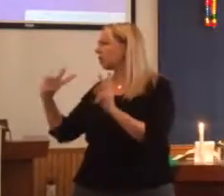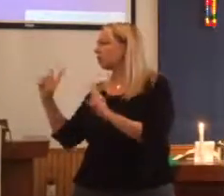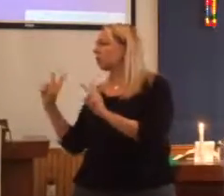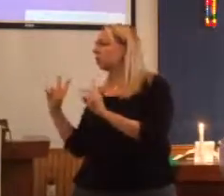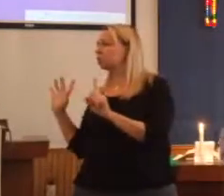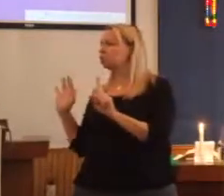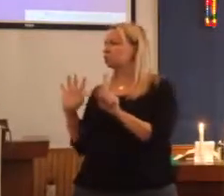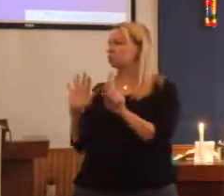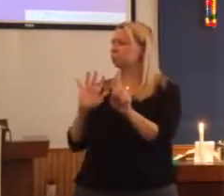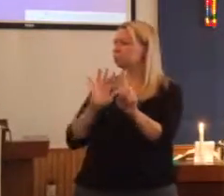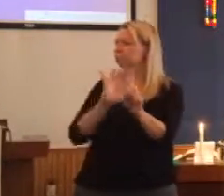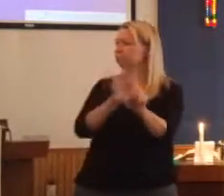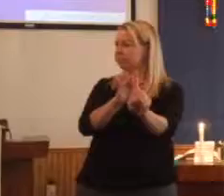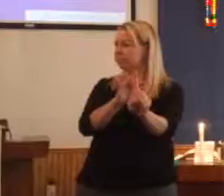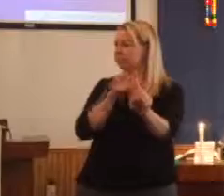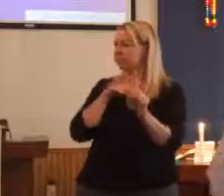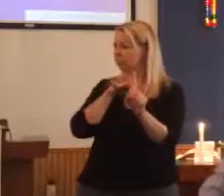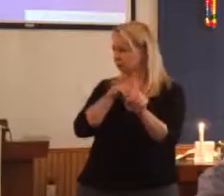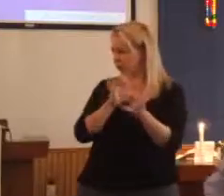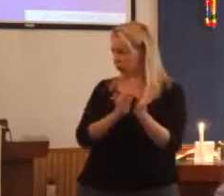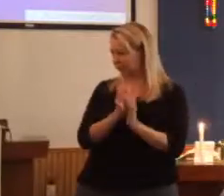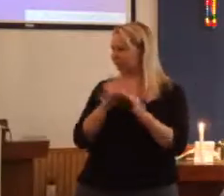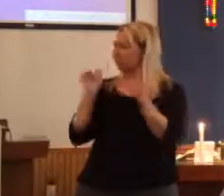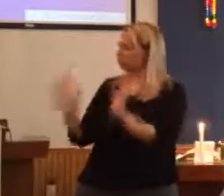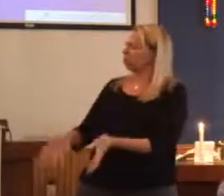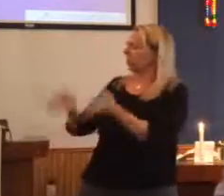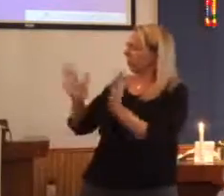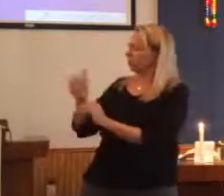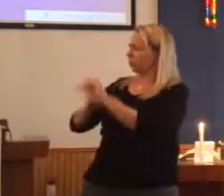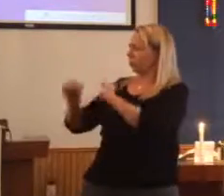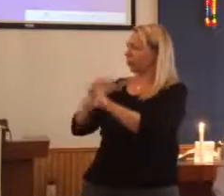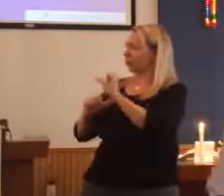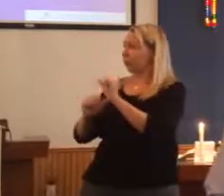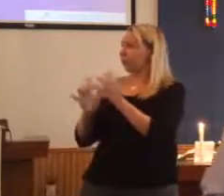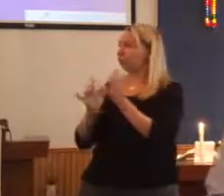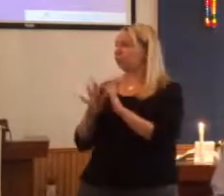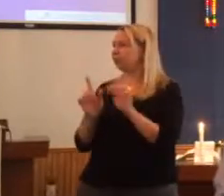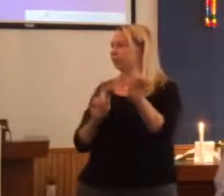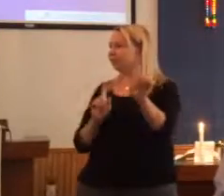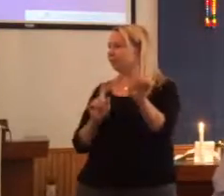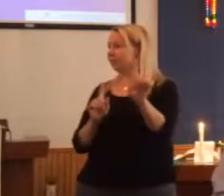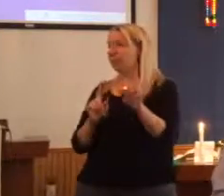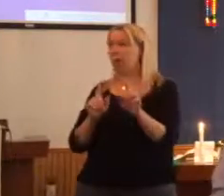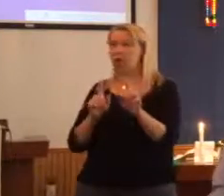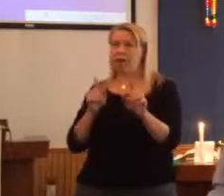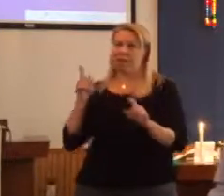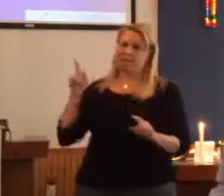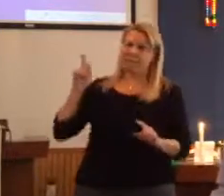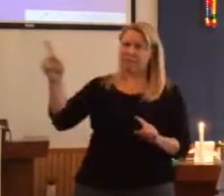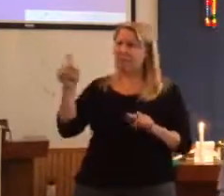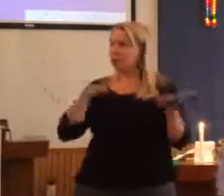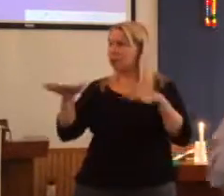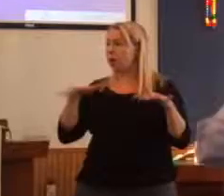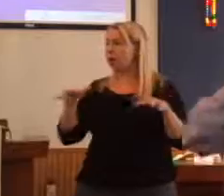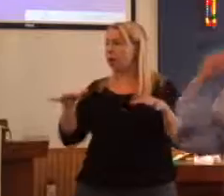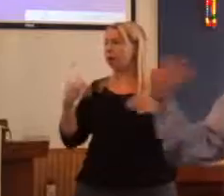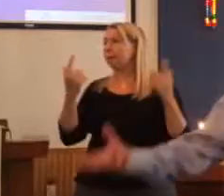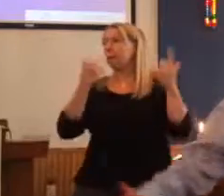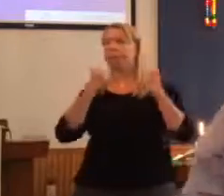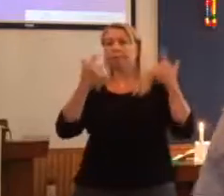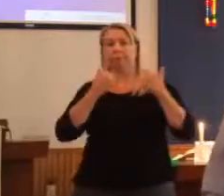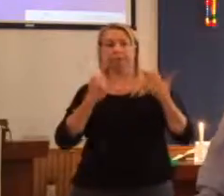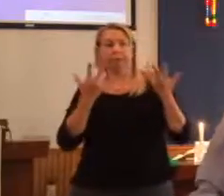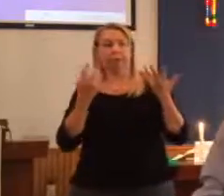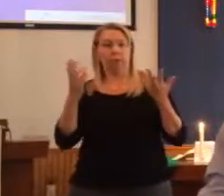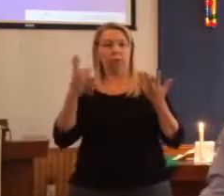Okay? And they were chatting. Because what do you do on a long walk, right? What do you do on a long